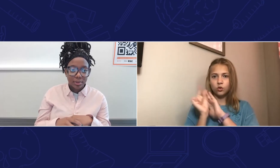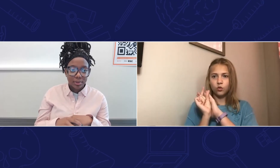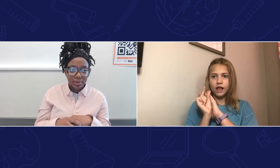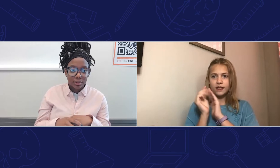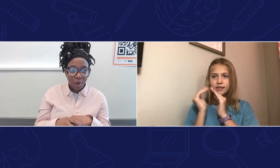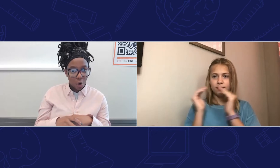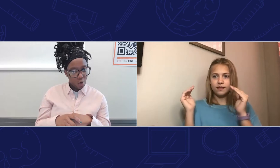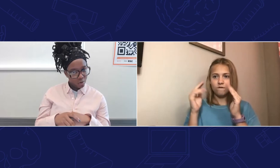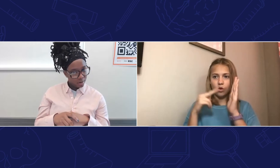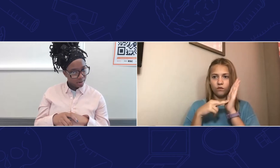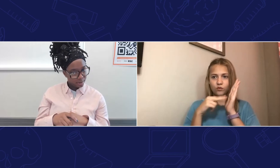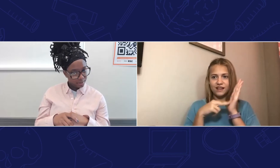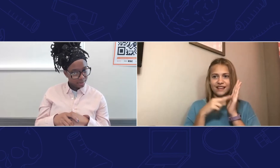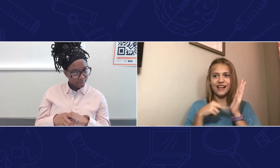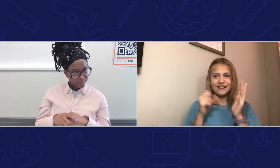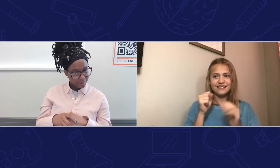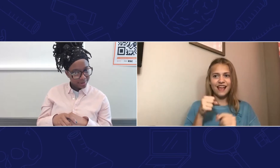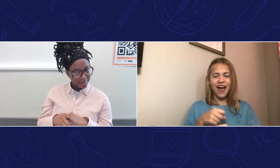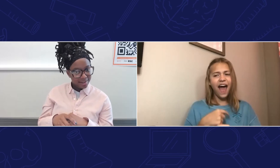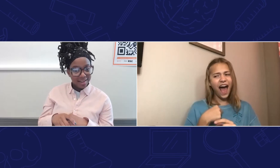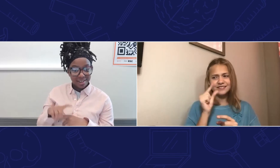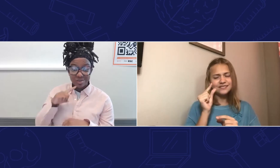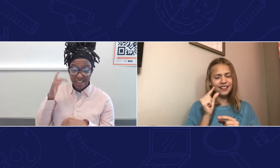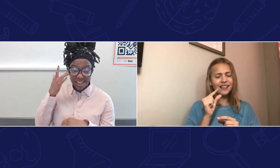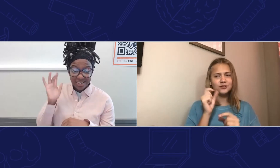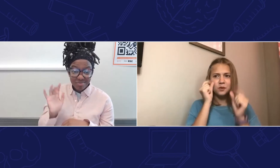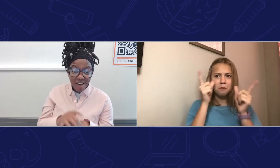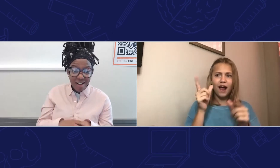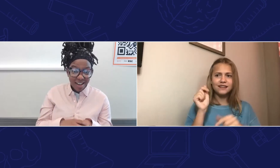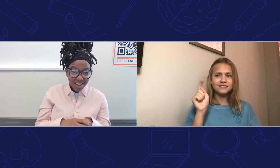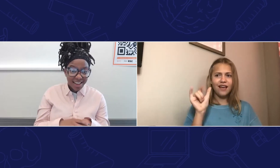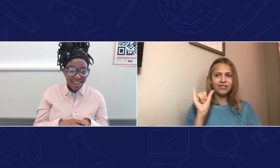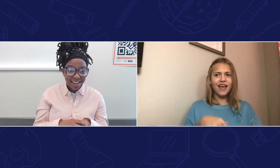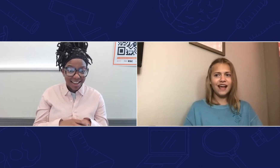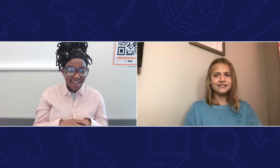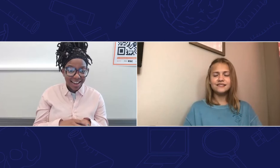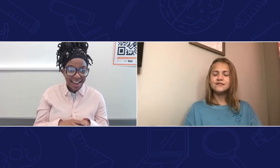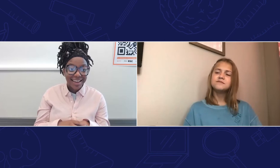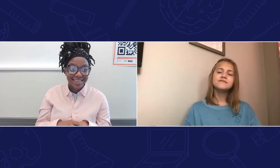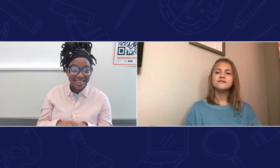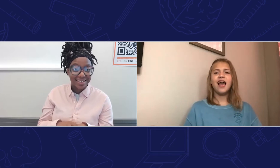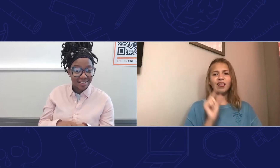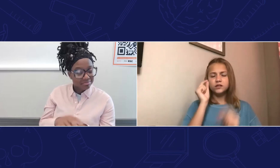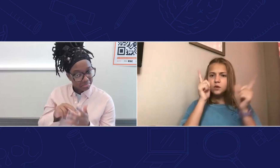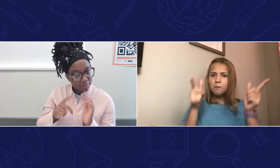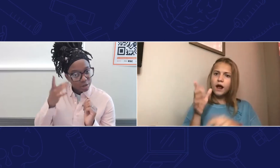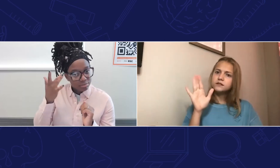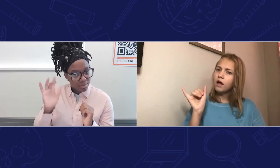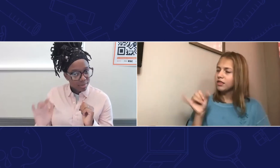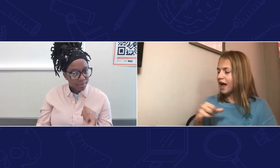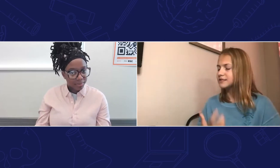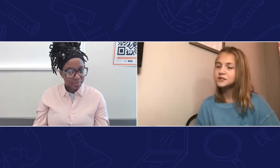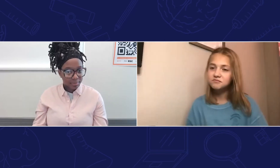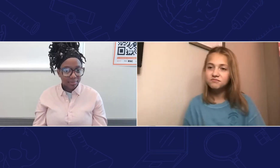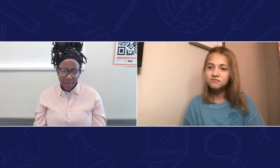at the ninth grade level. Wow, you're very smart then. I was a little surprised at that. That just means you're smart.